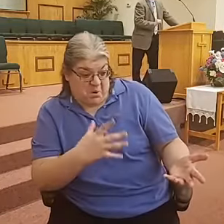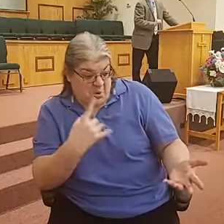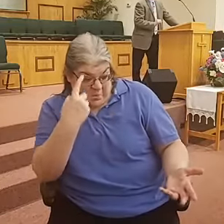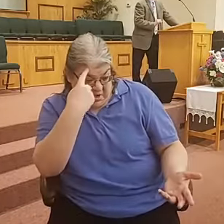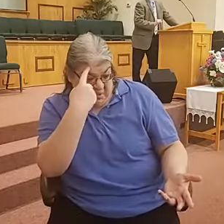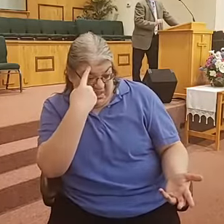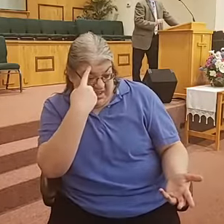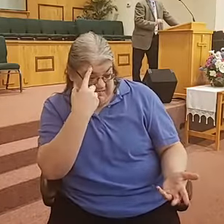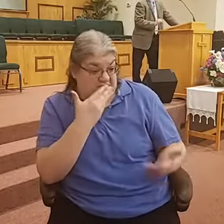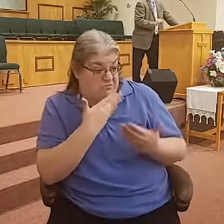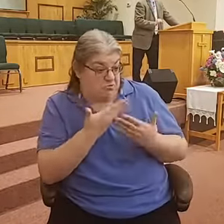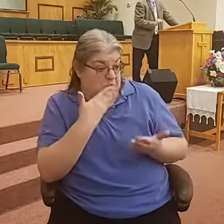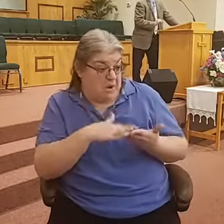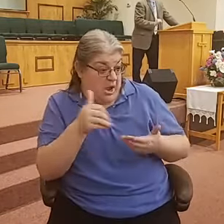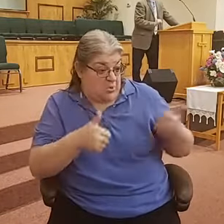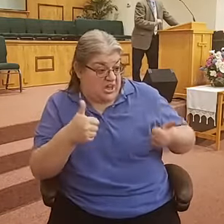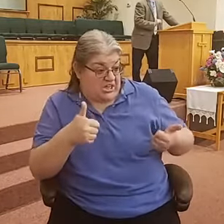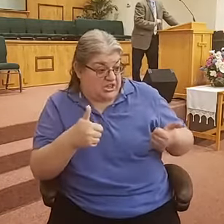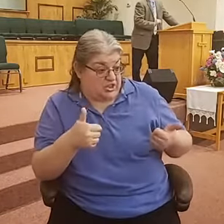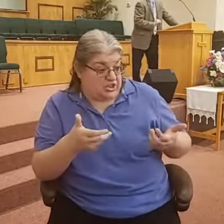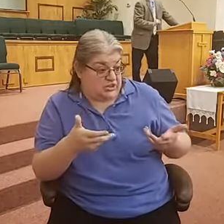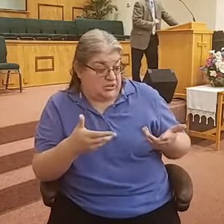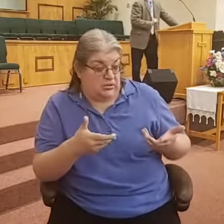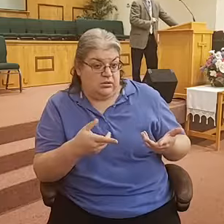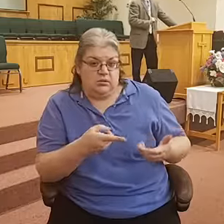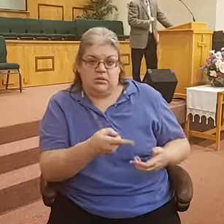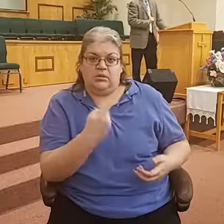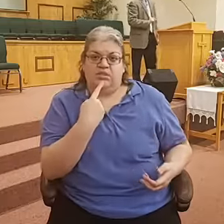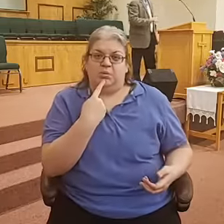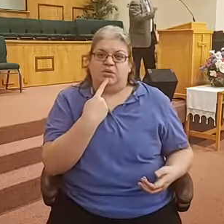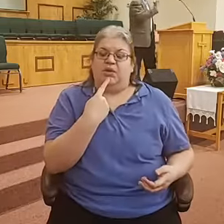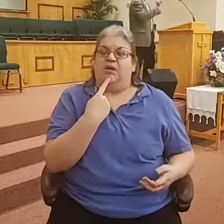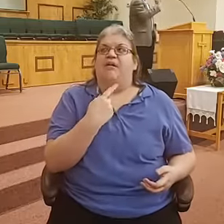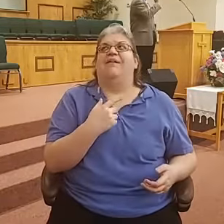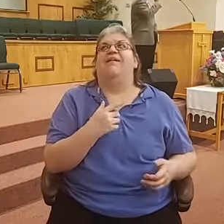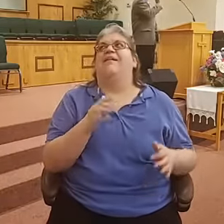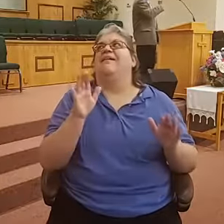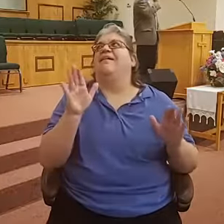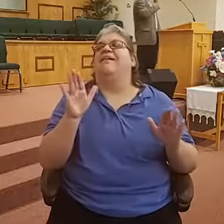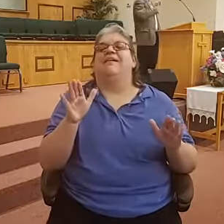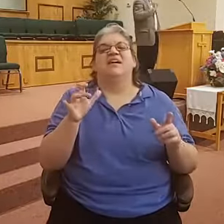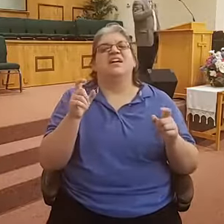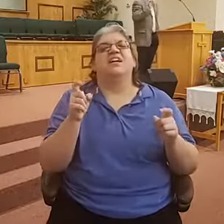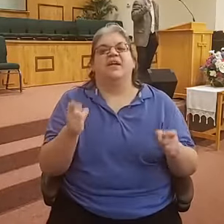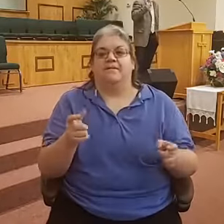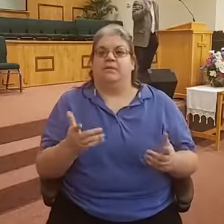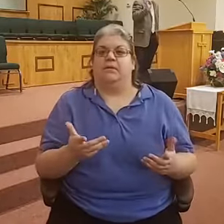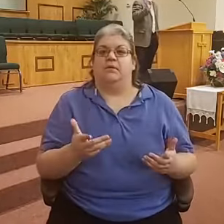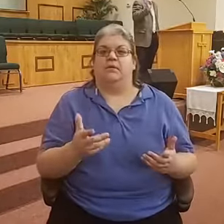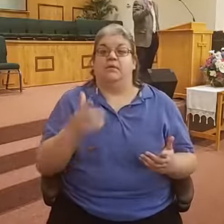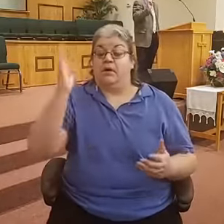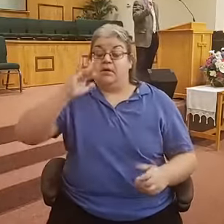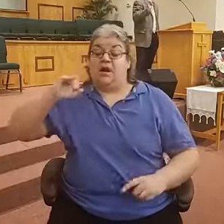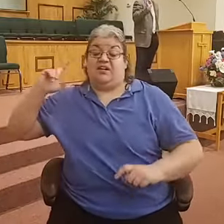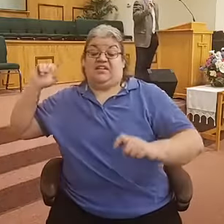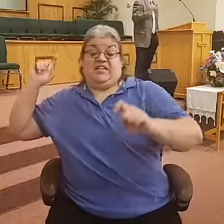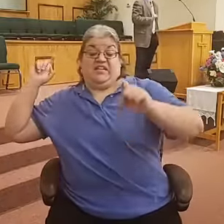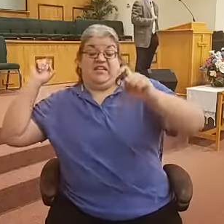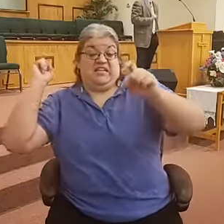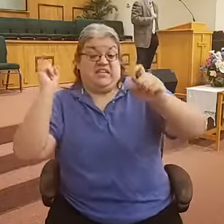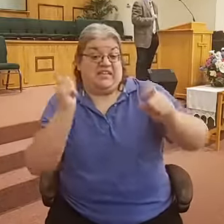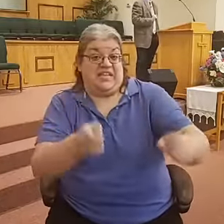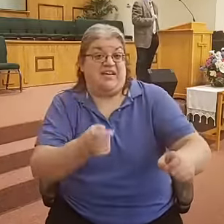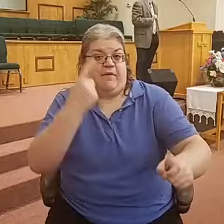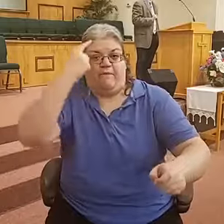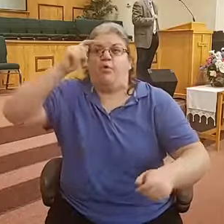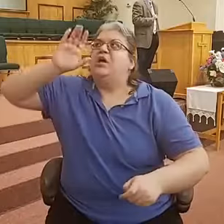that? She'd say it was a gift. When God gives gifts, He gives them for His